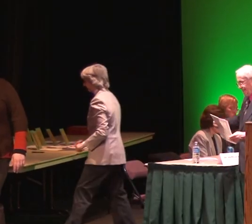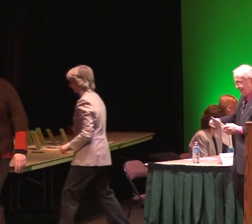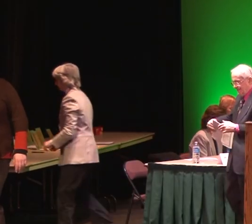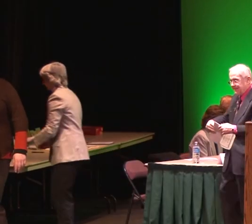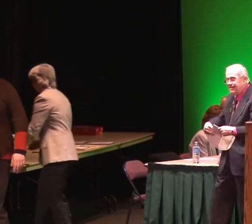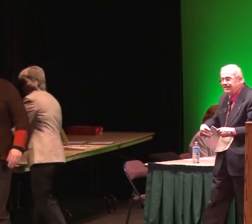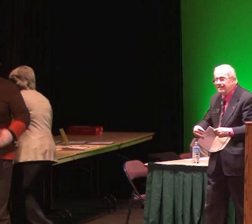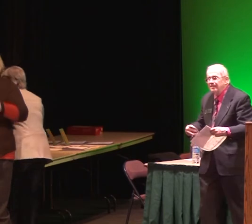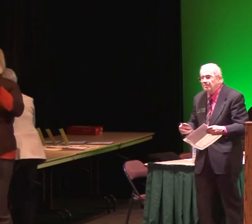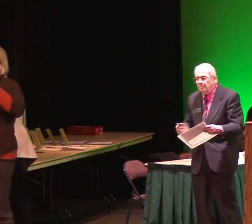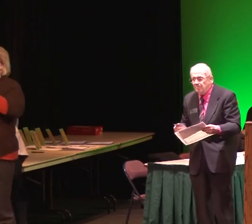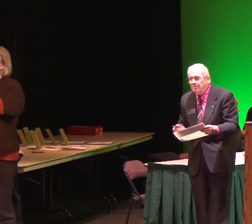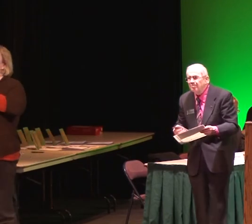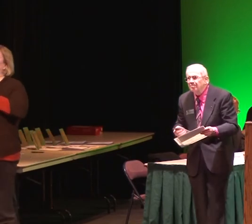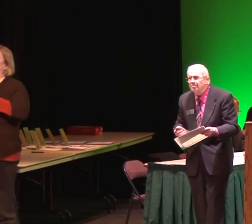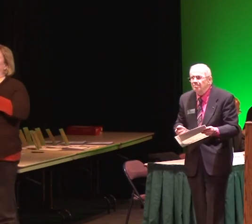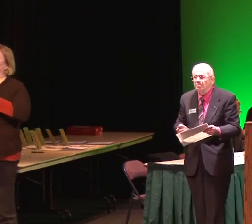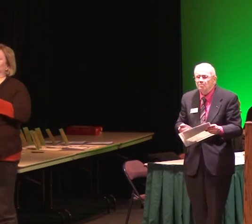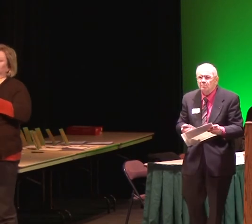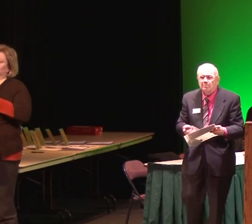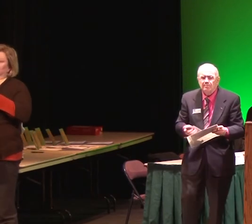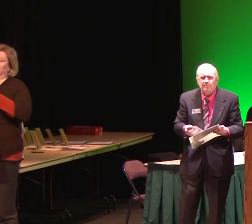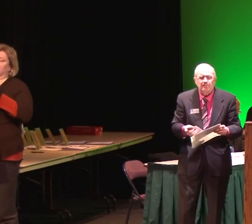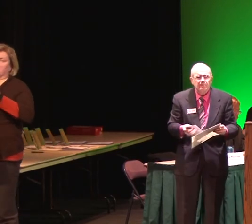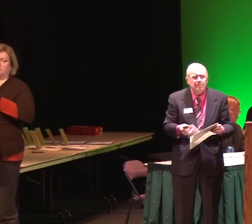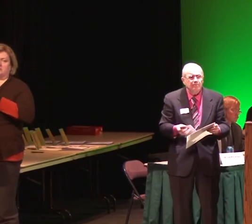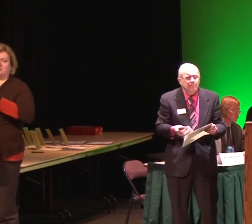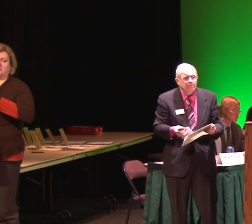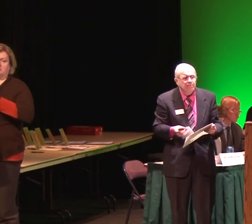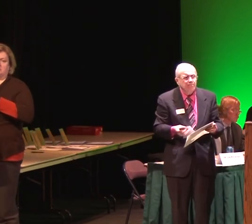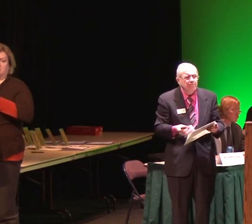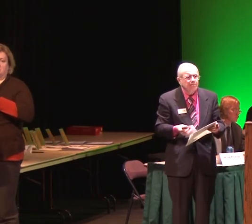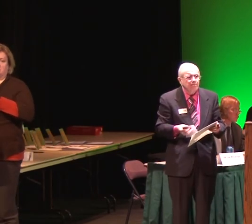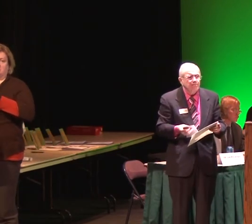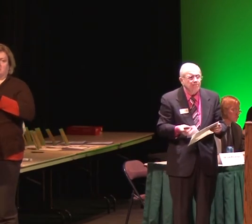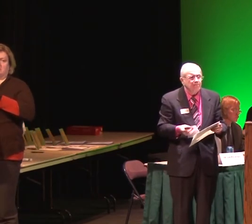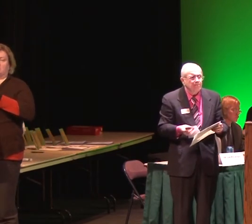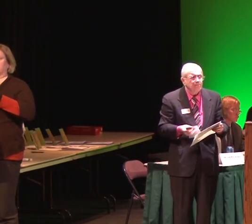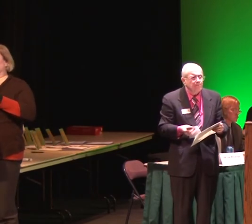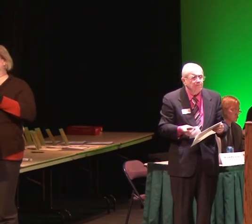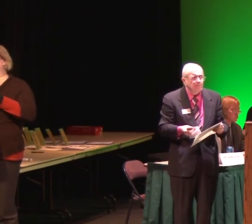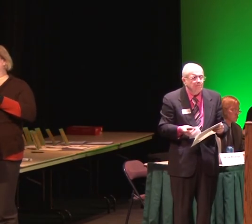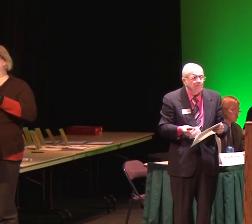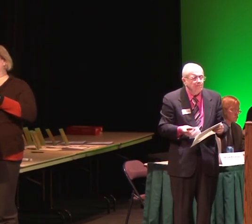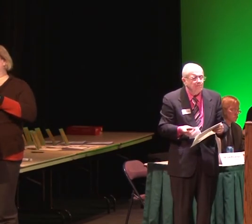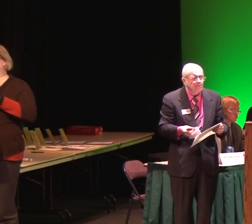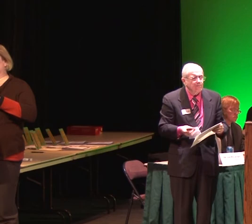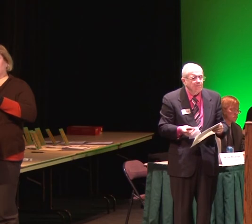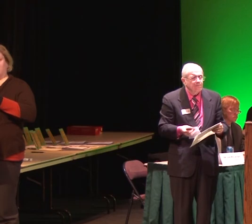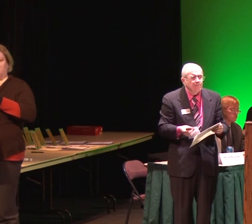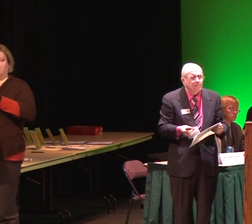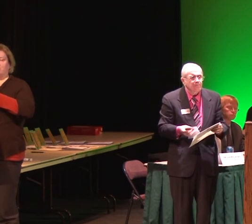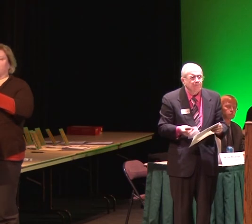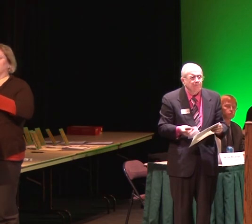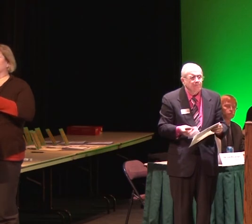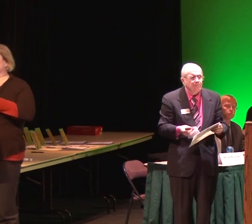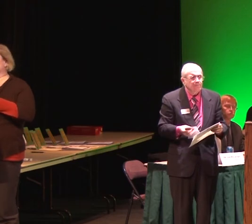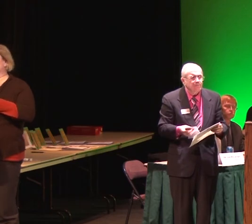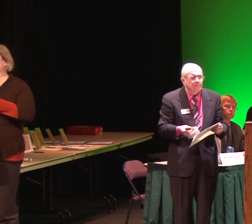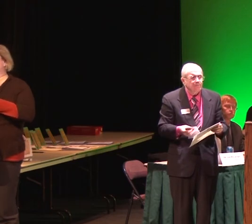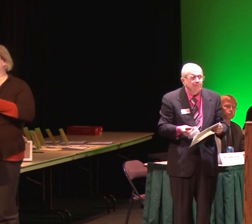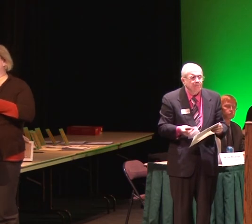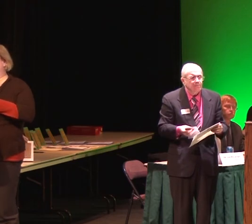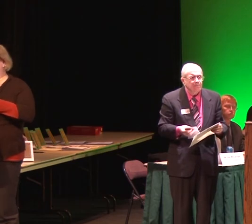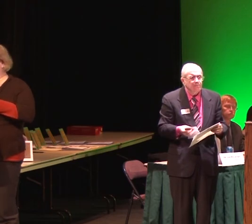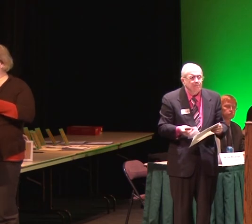The next recipient of a second place senior division award is Mitchell W. Lavoie from Somerset Berkeley